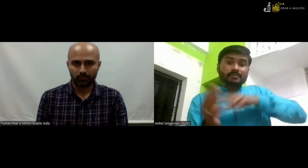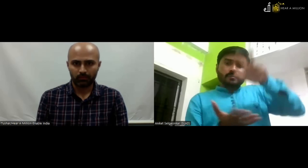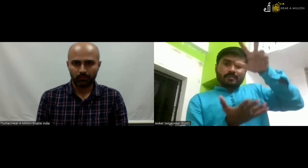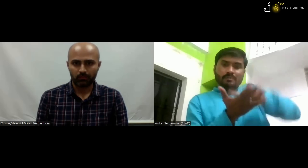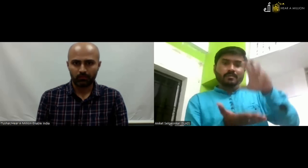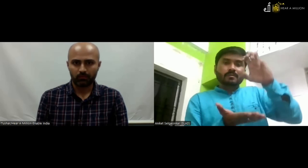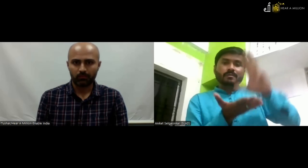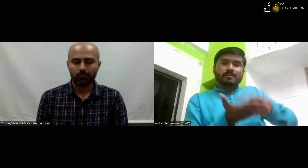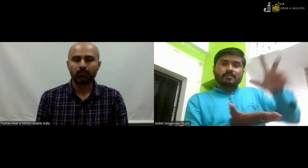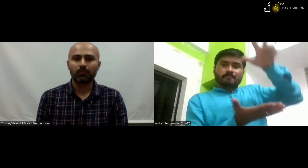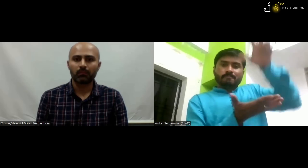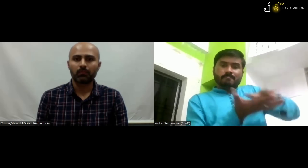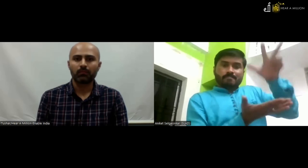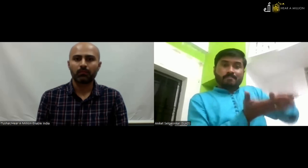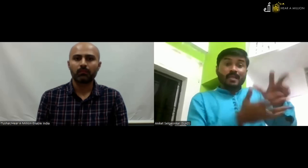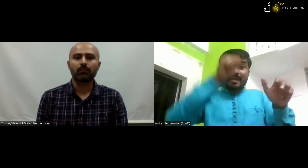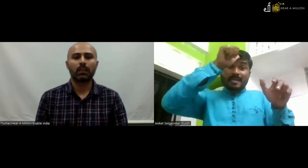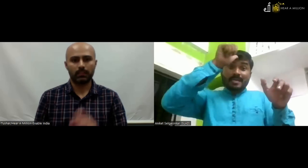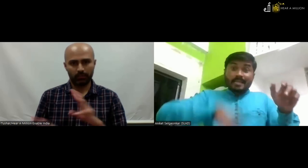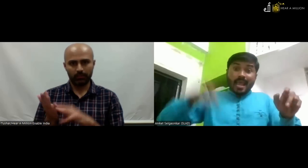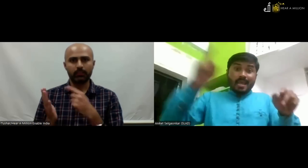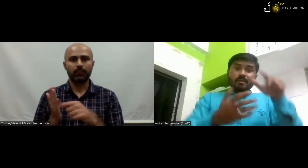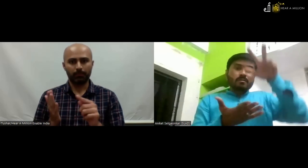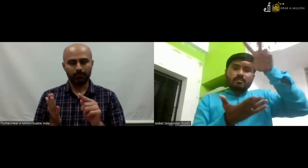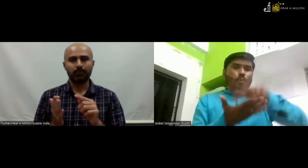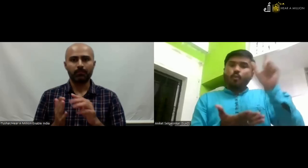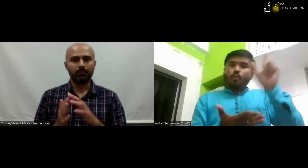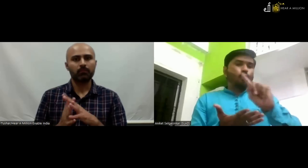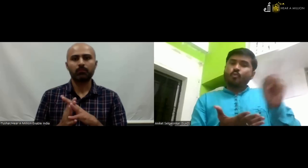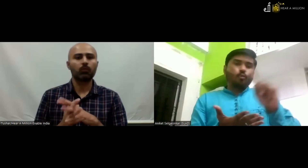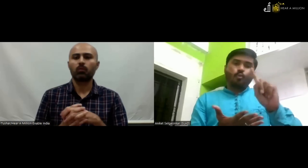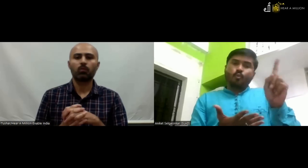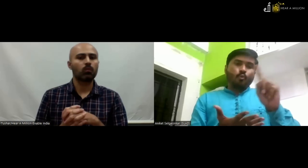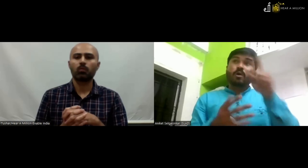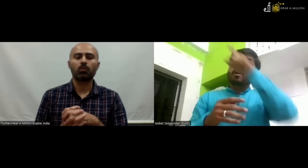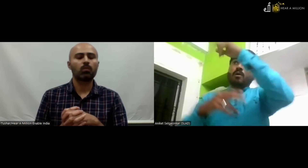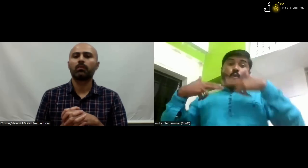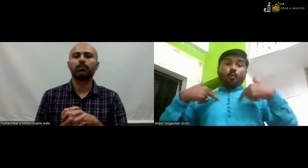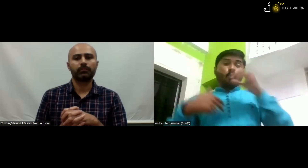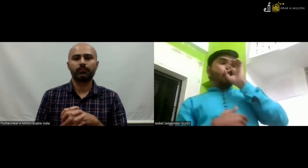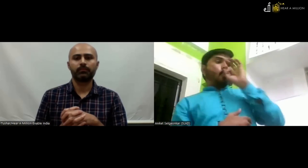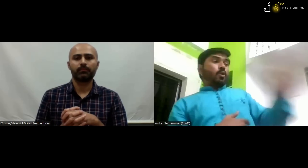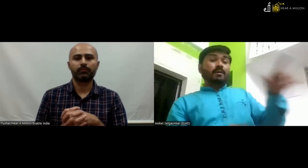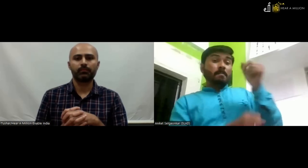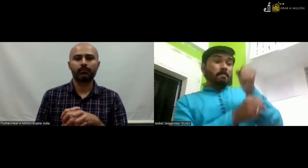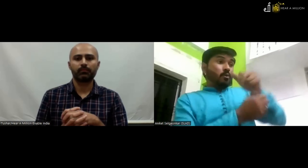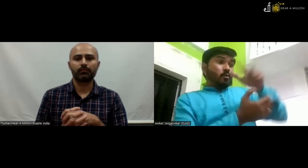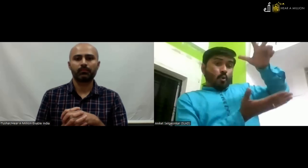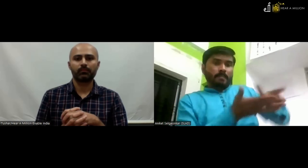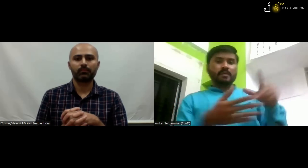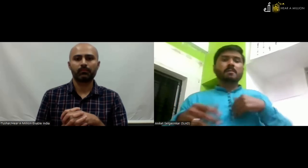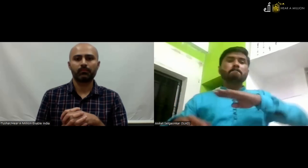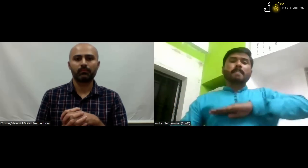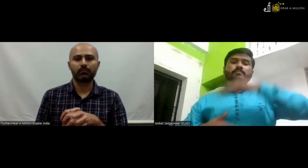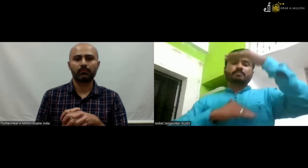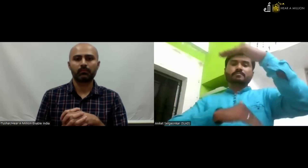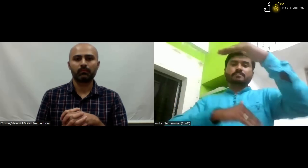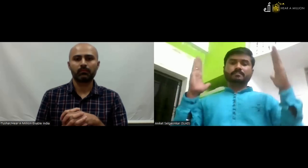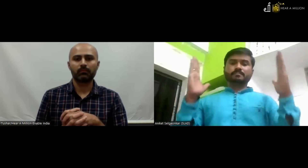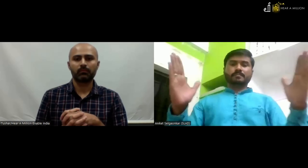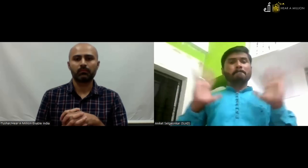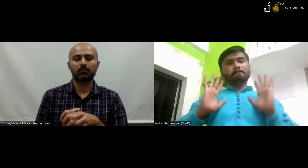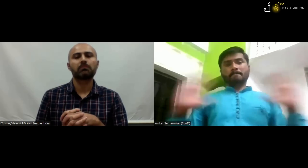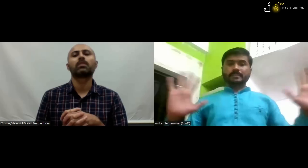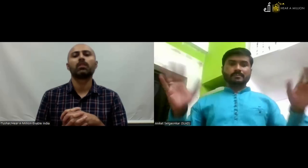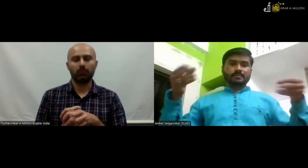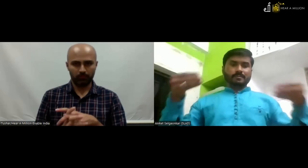they have the gazetted release where they mention, so like the court